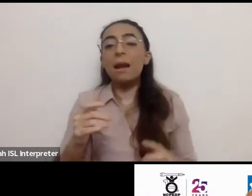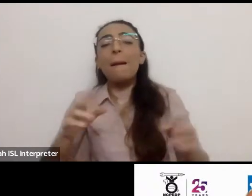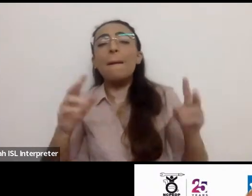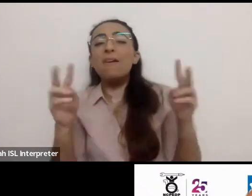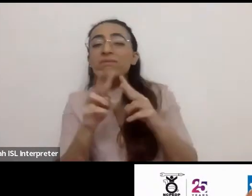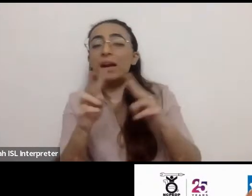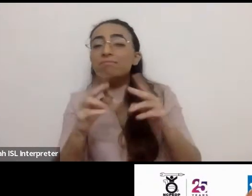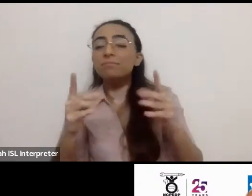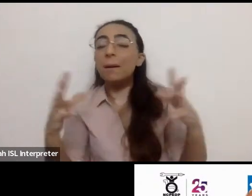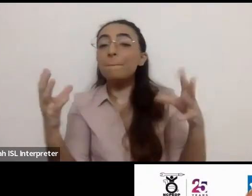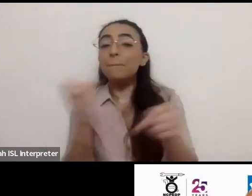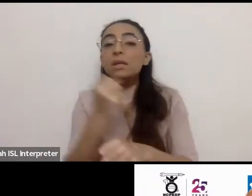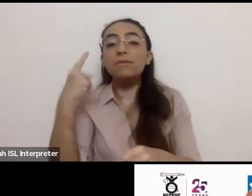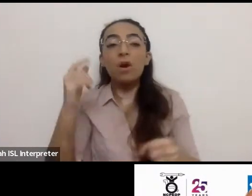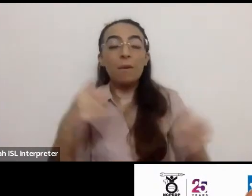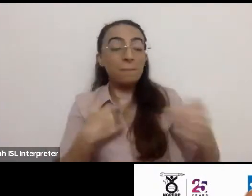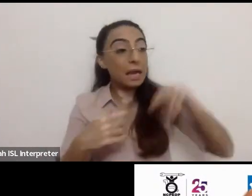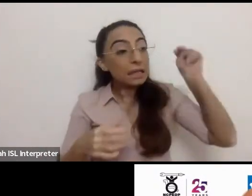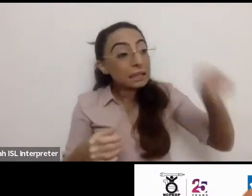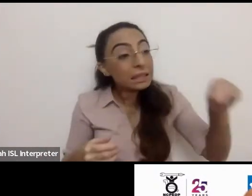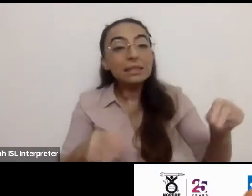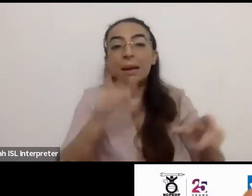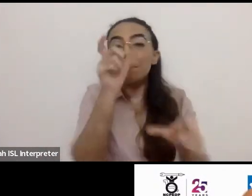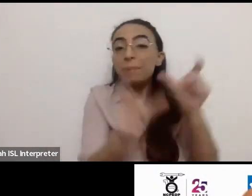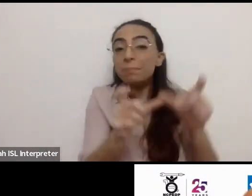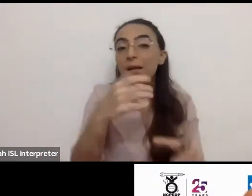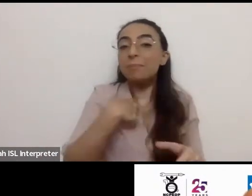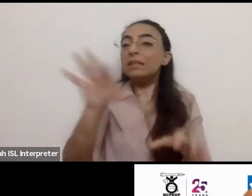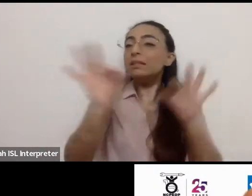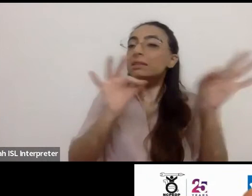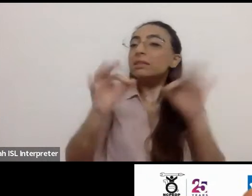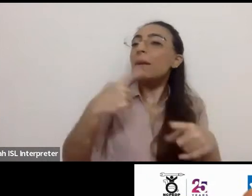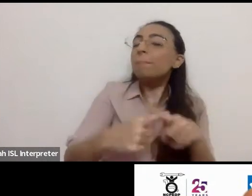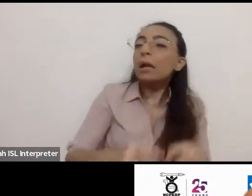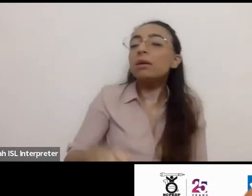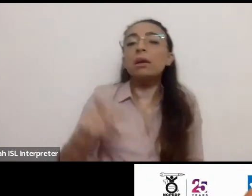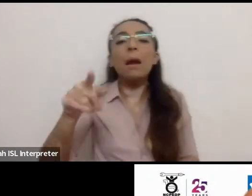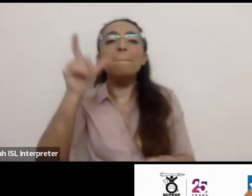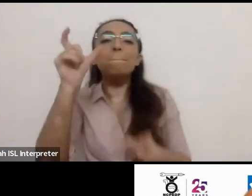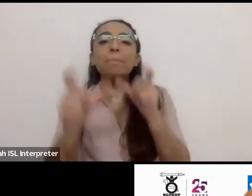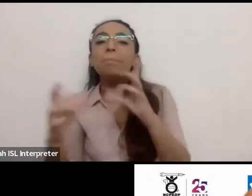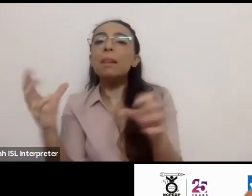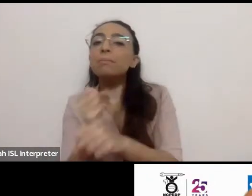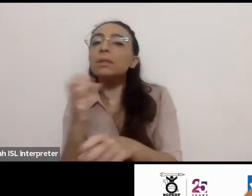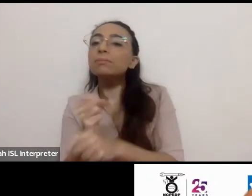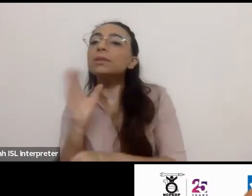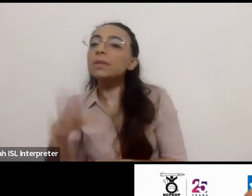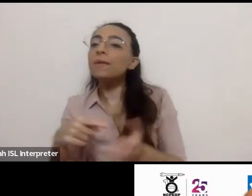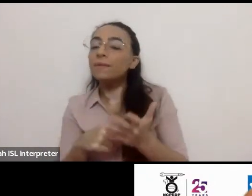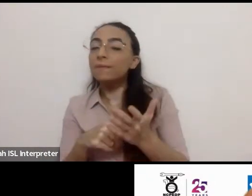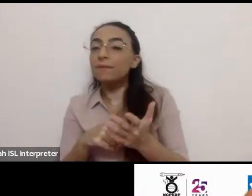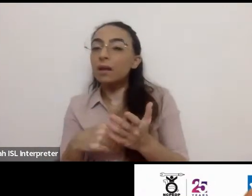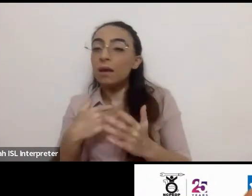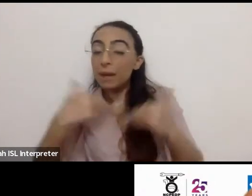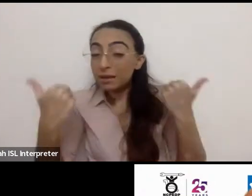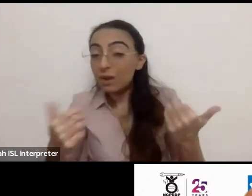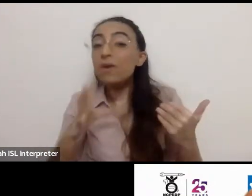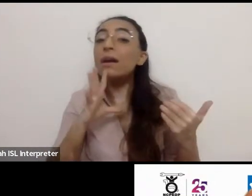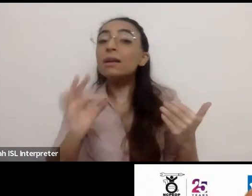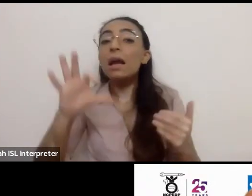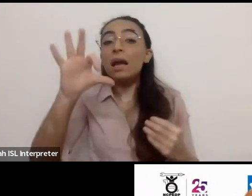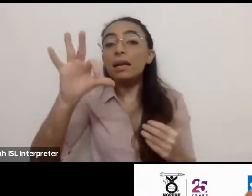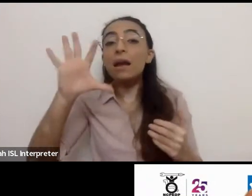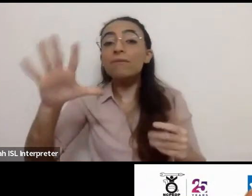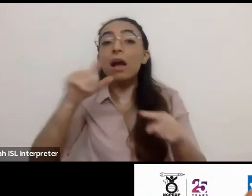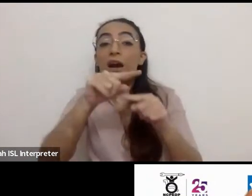mismatch between demand and supply of talent. And so we are becoming much, much more open to where our talent sits. And the reality is today, with 95% of our